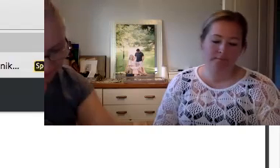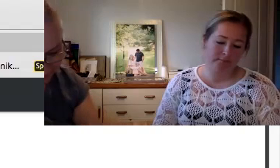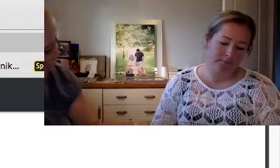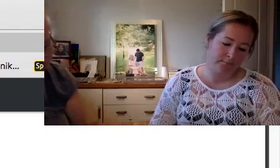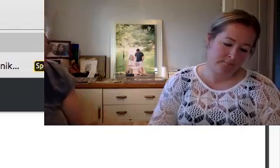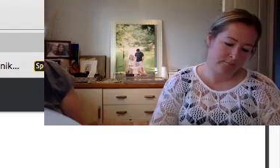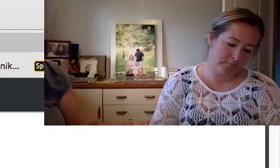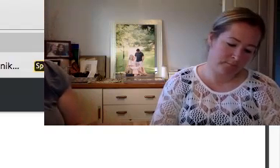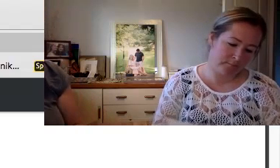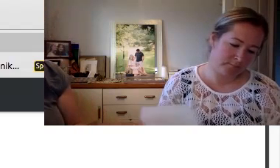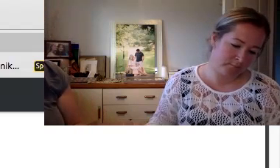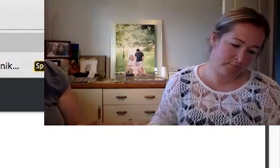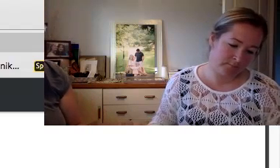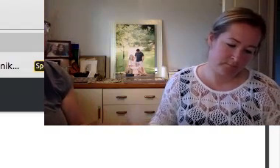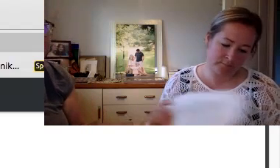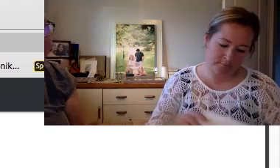Okay.